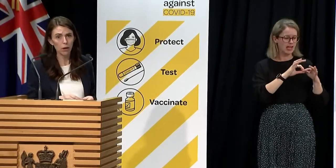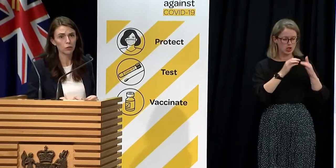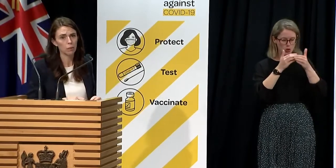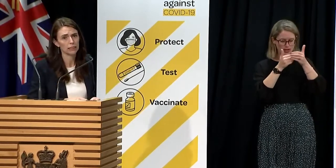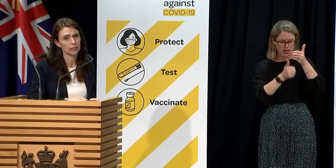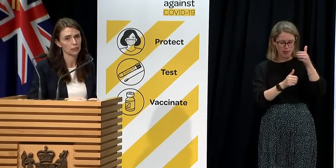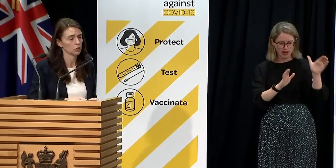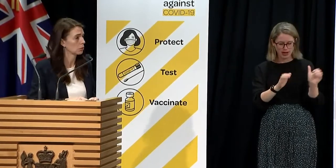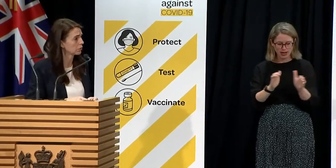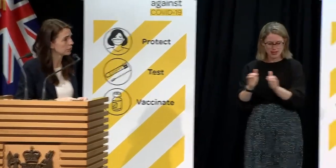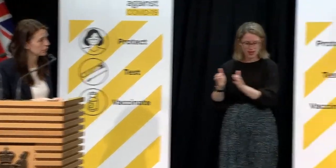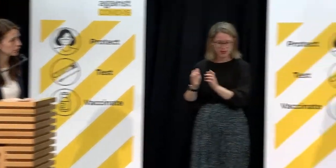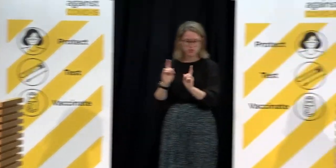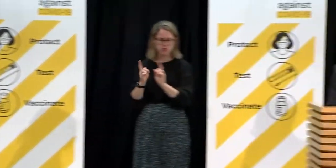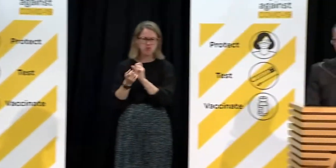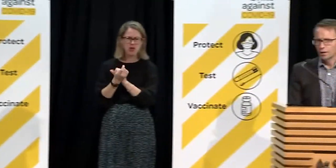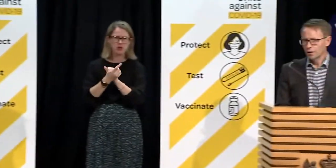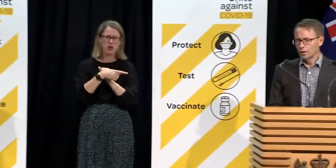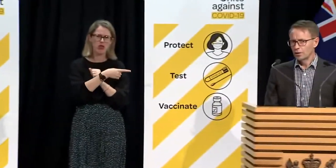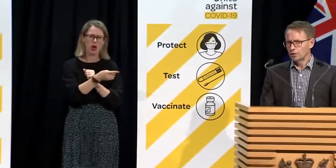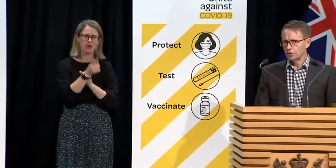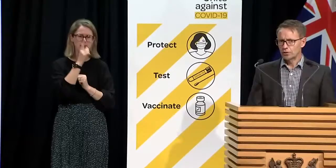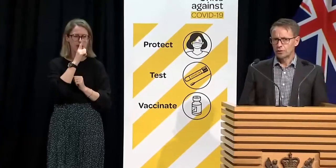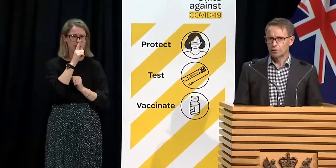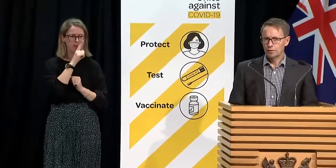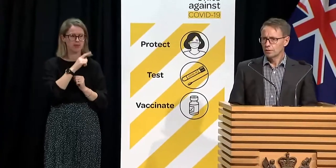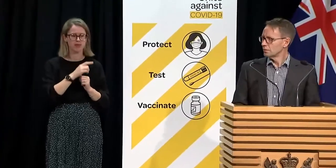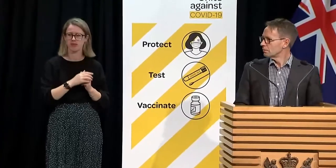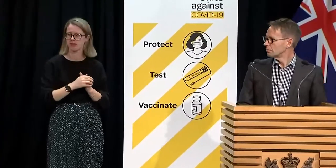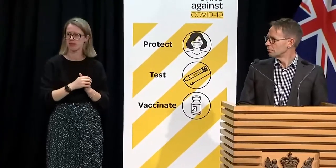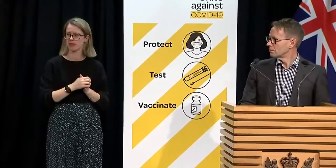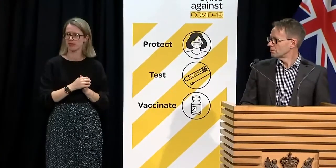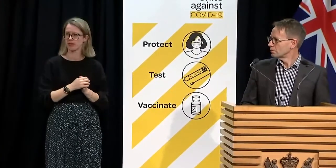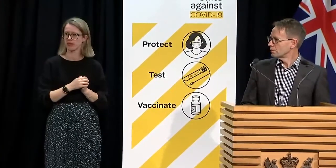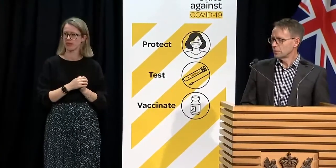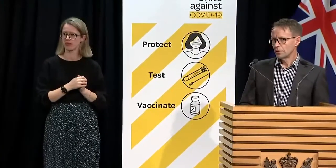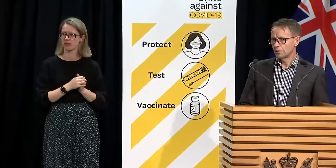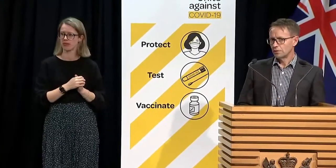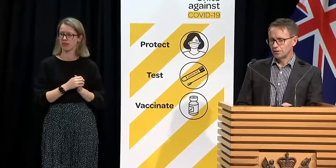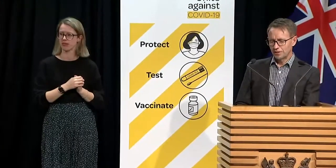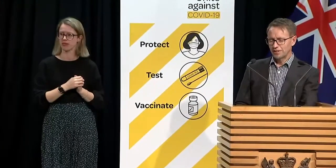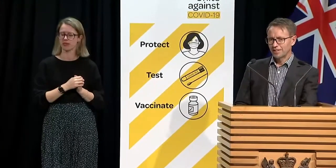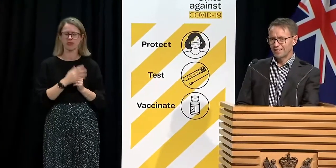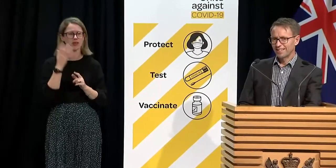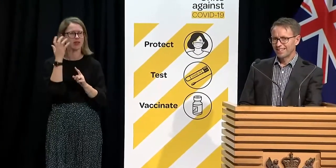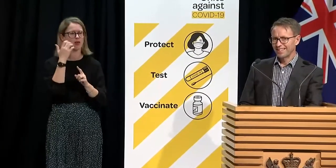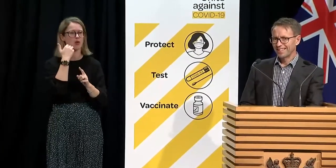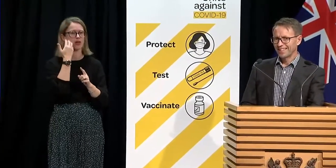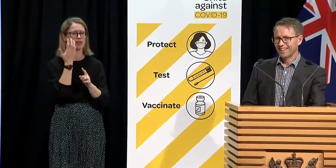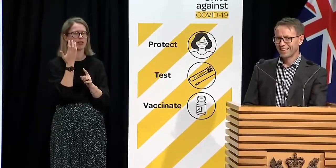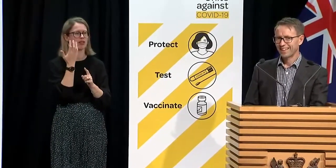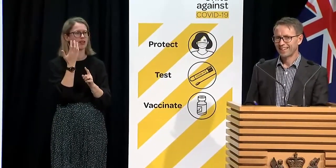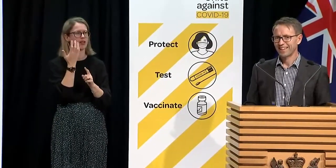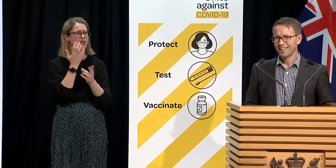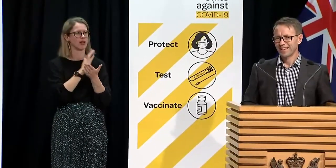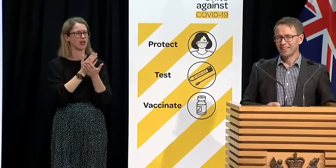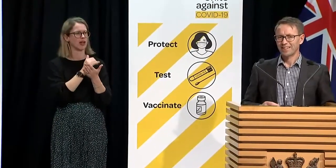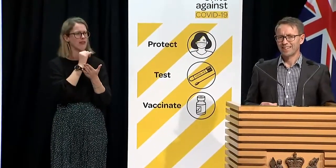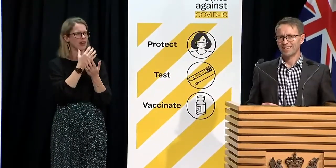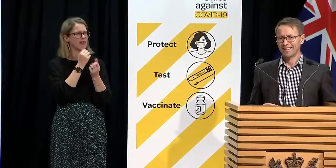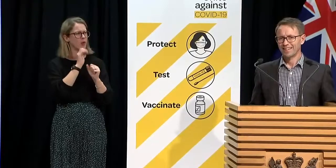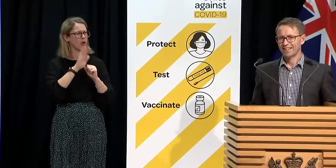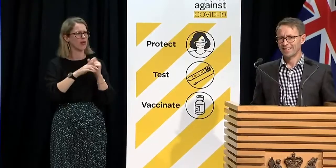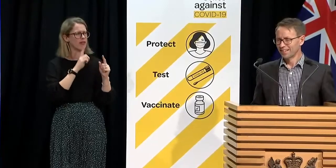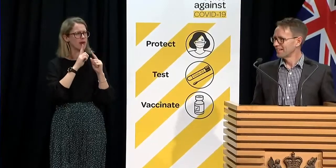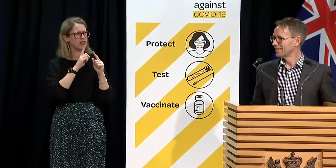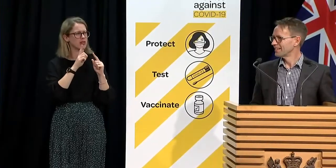I don't mind. I'll pass to Dr. Bloomfield on those. So that was the. Forgive me, I always not sure whether or not I have all of the